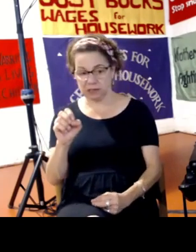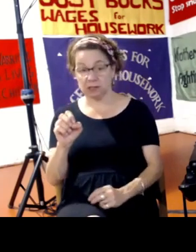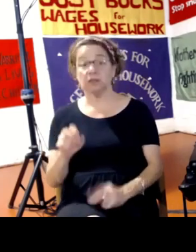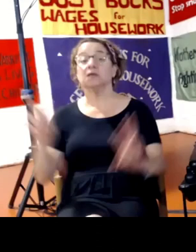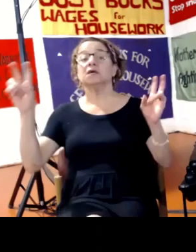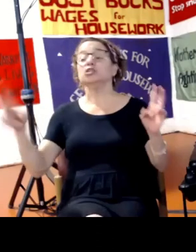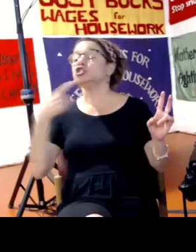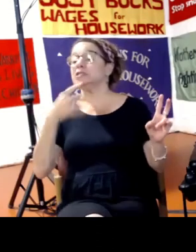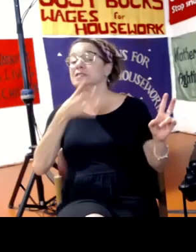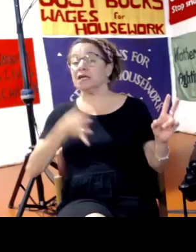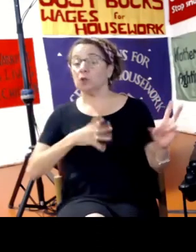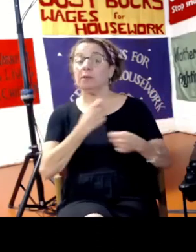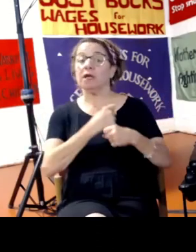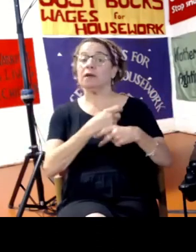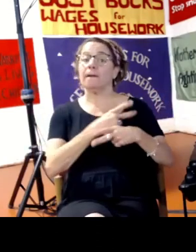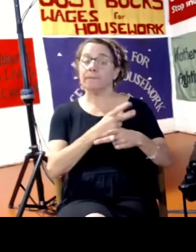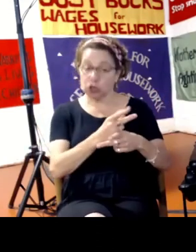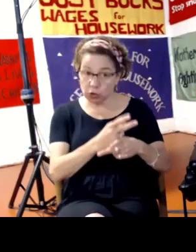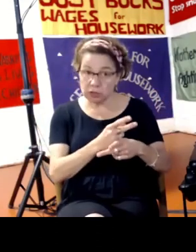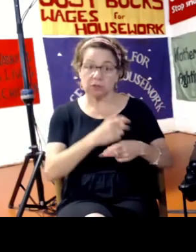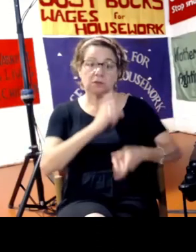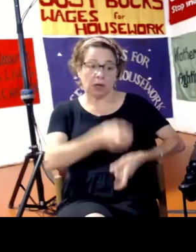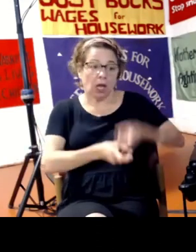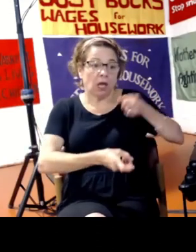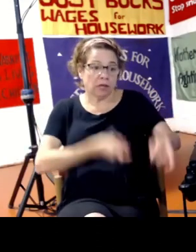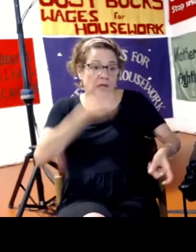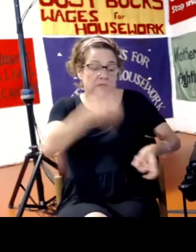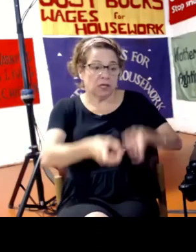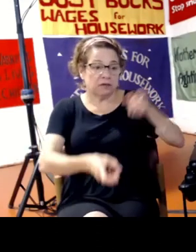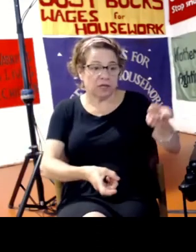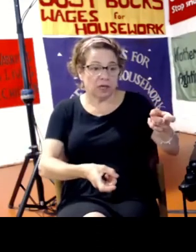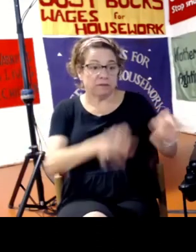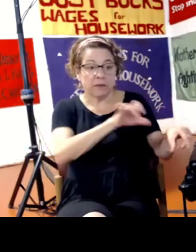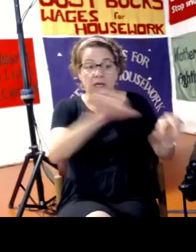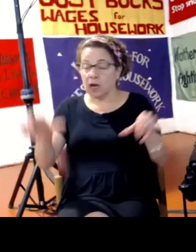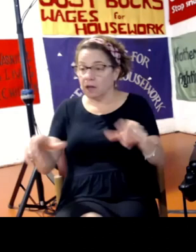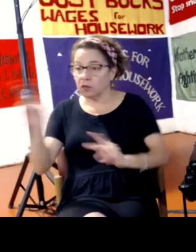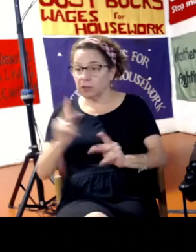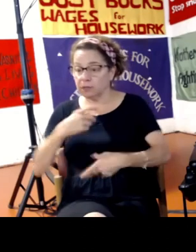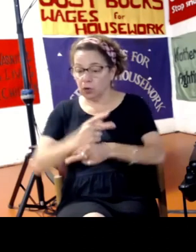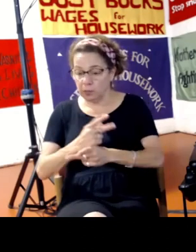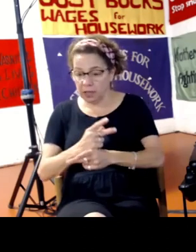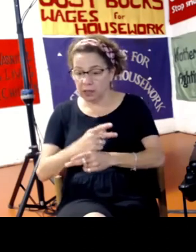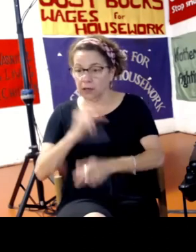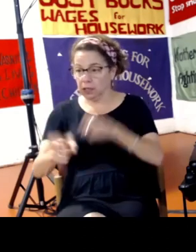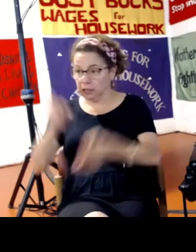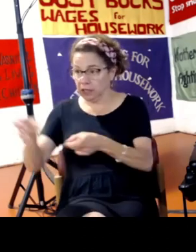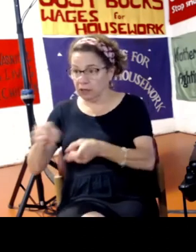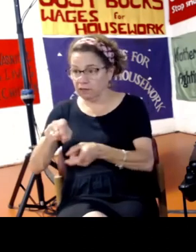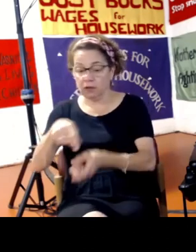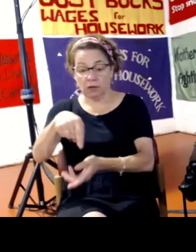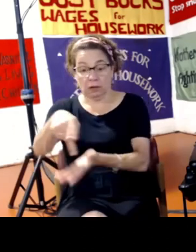producers, but unlike other producers in society, they didn't care, they didn't get their